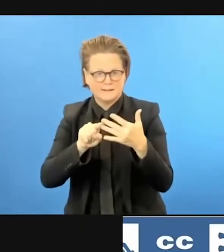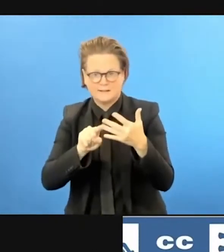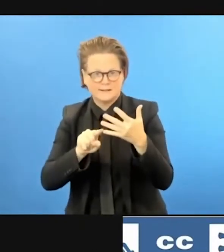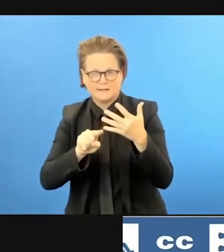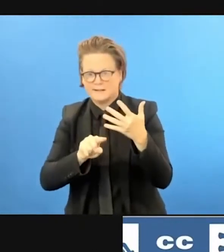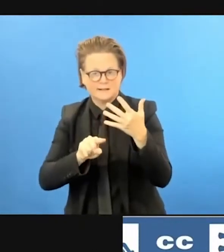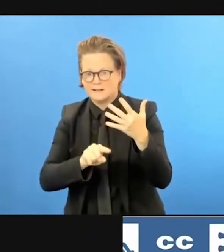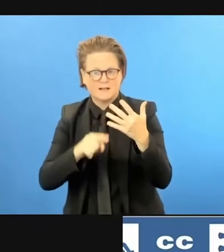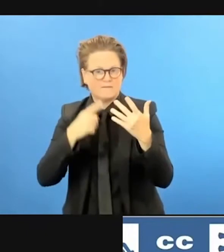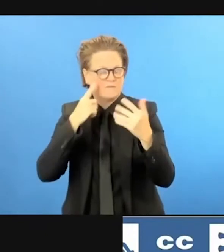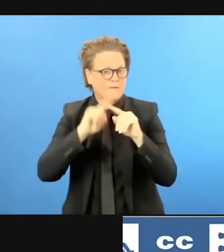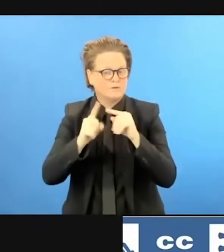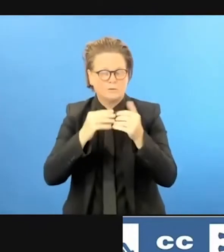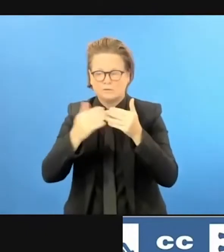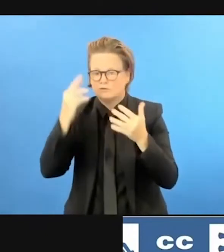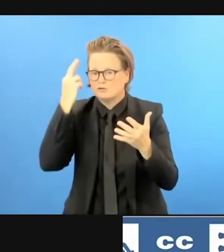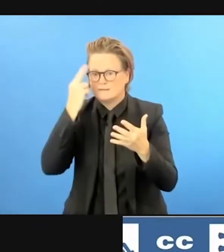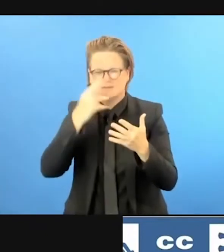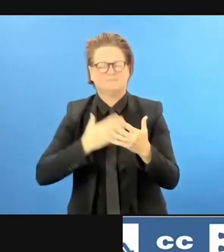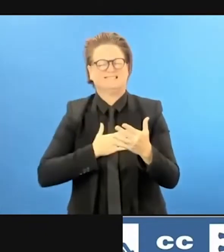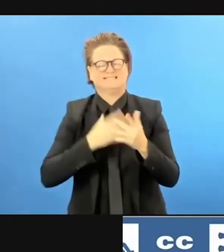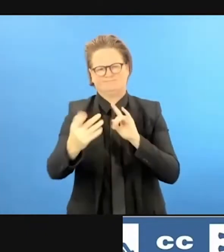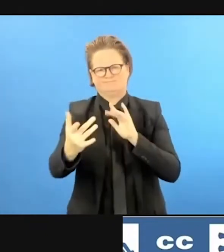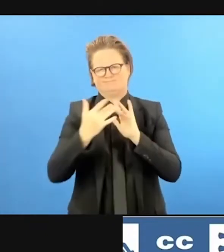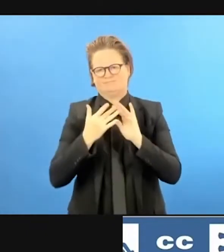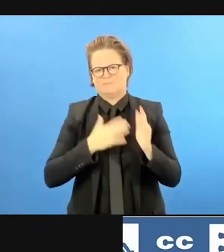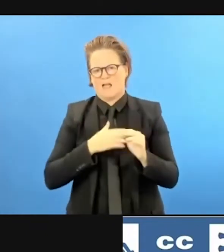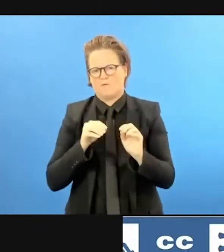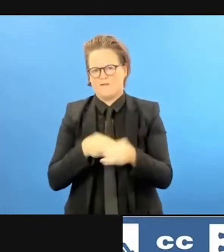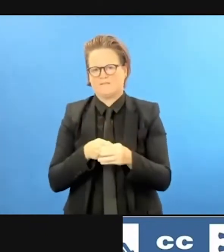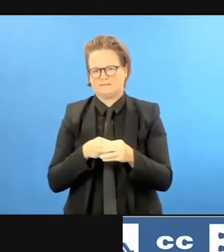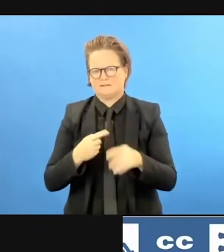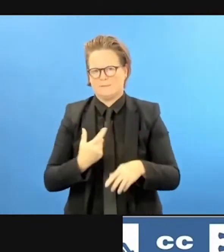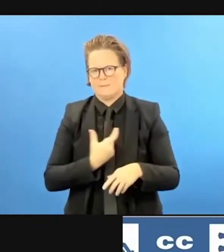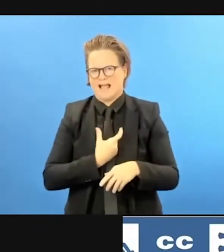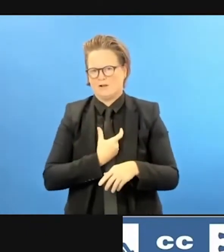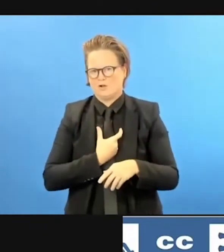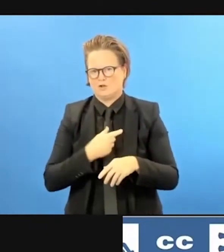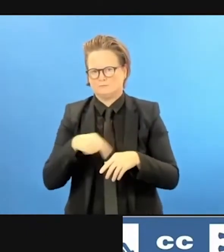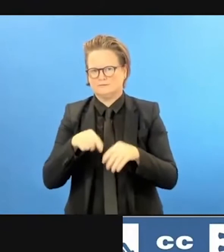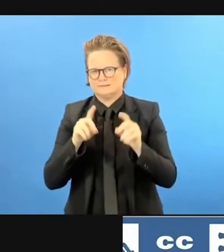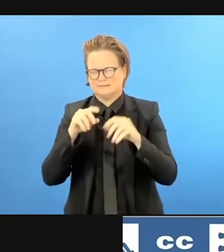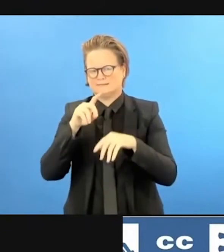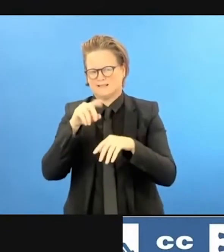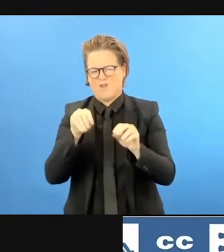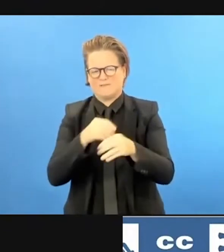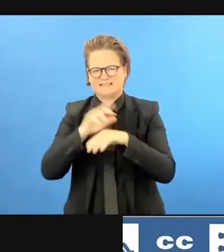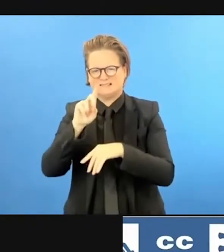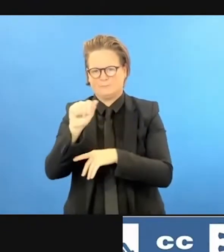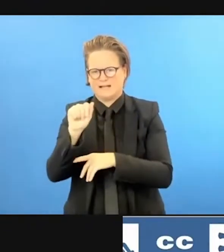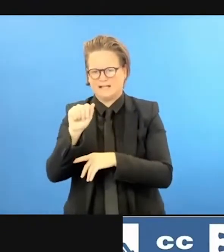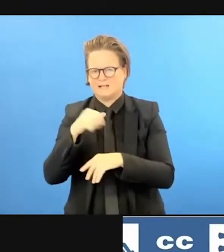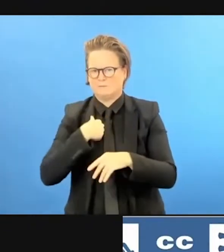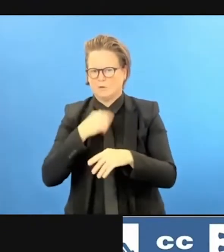contact us at the Mayor's Office on Disability and let's talk through what can work. A follow-up question